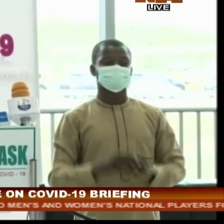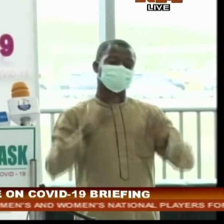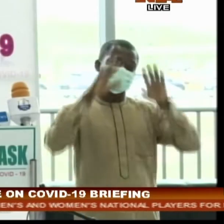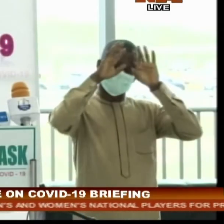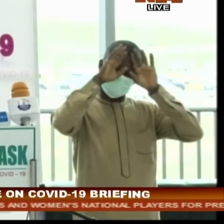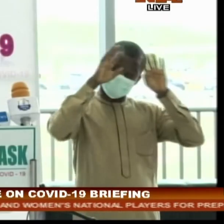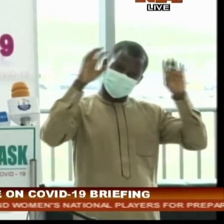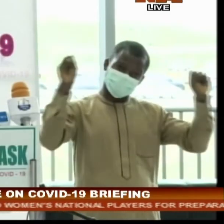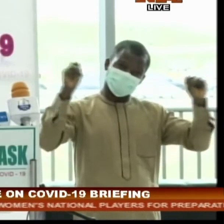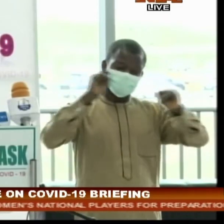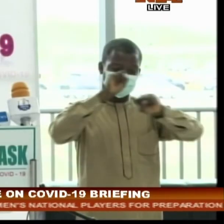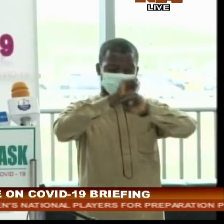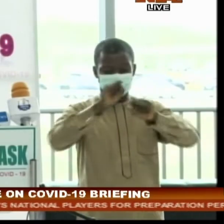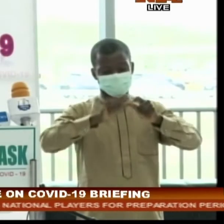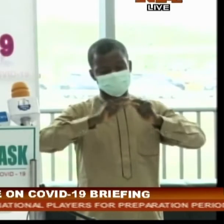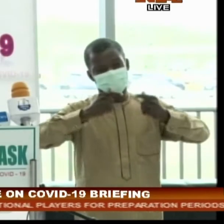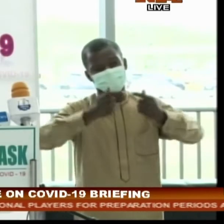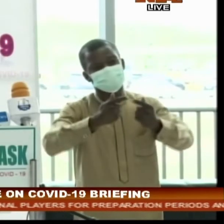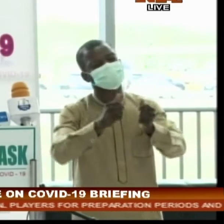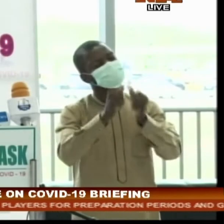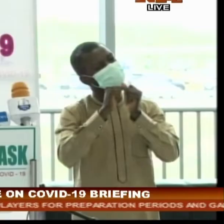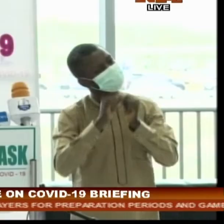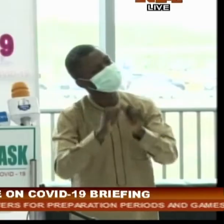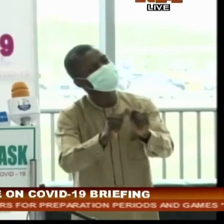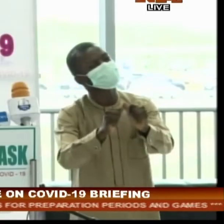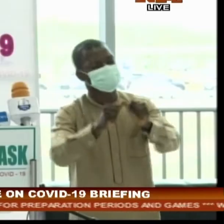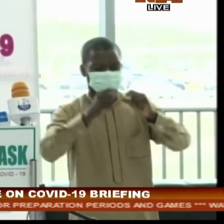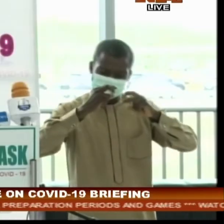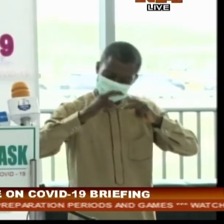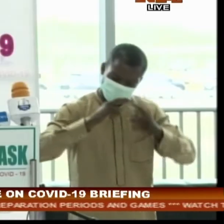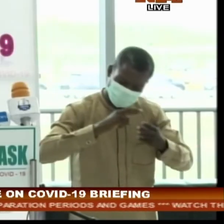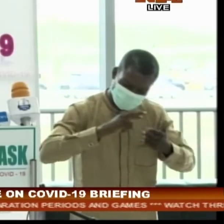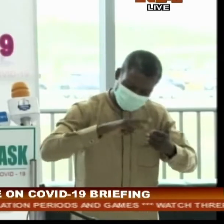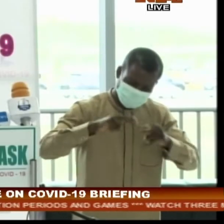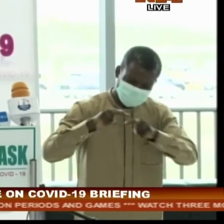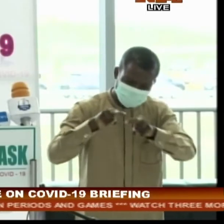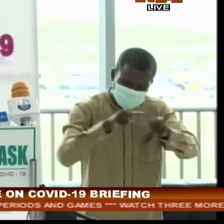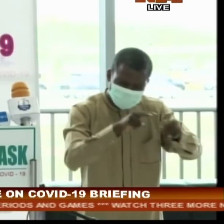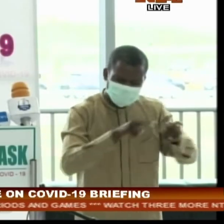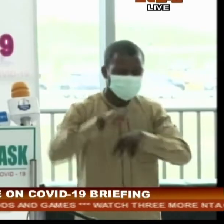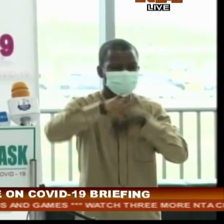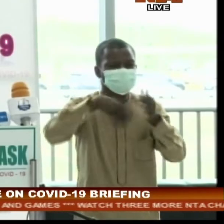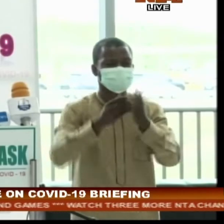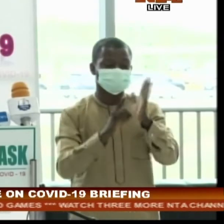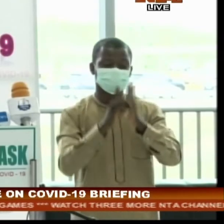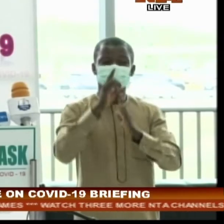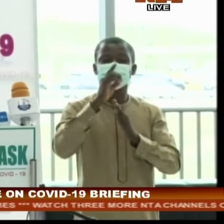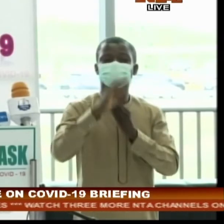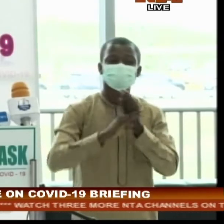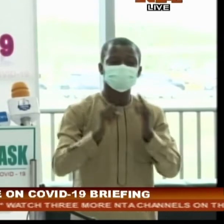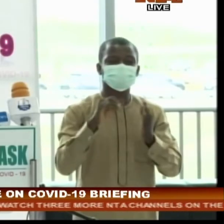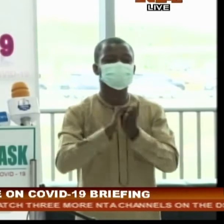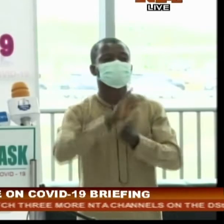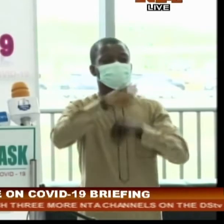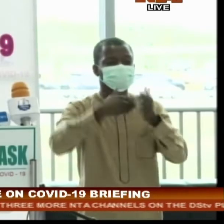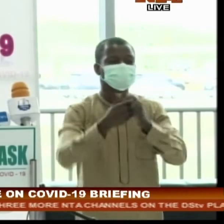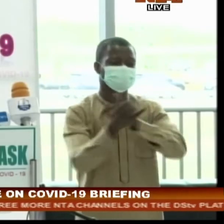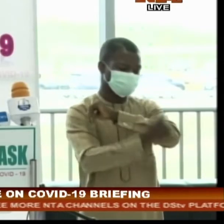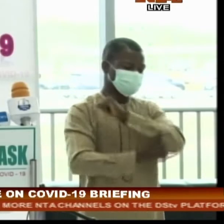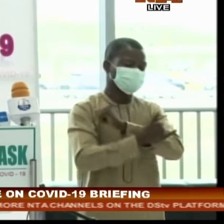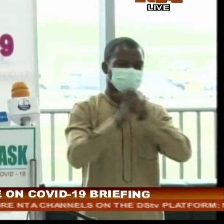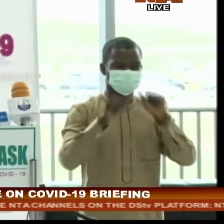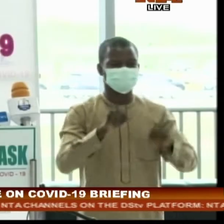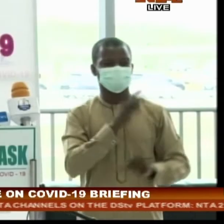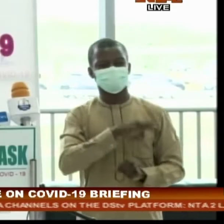Task Force would continue to monitor developments so that the country can benefit from the emergence of an